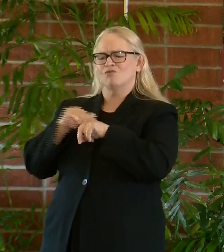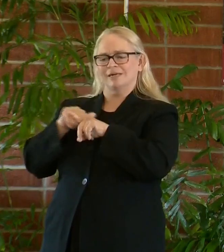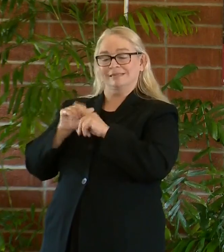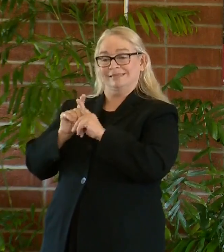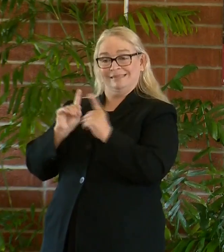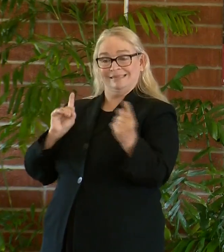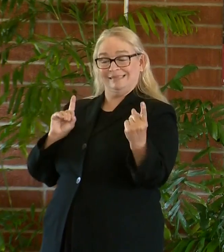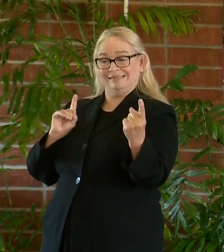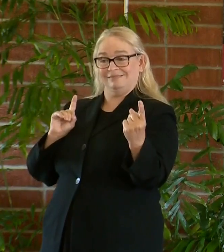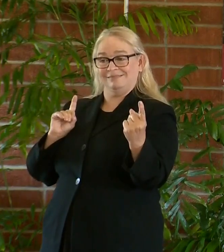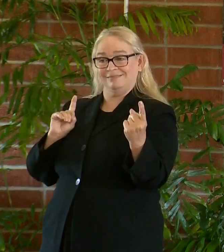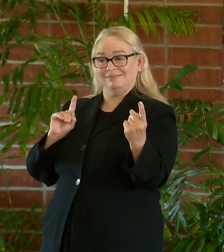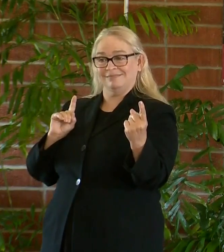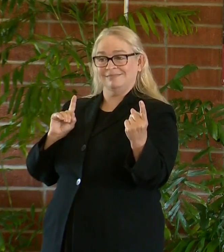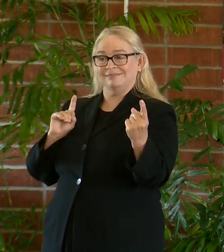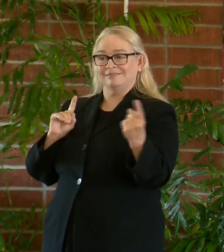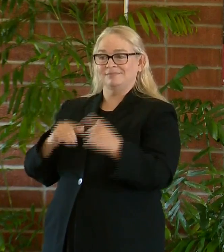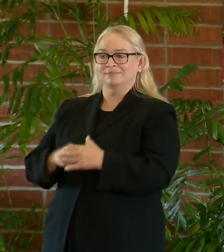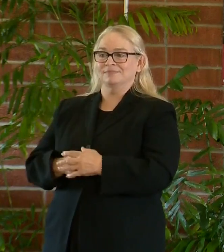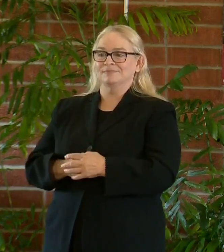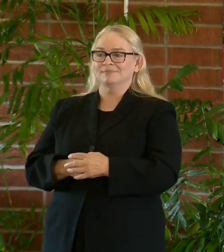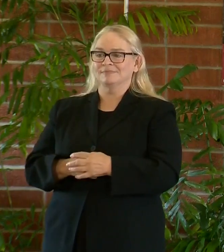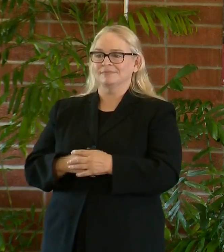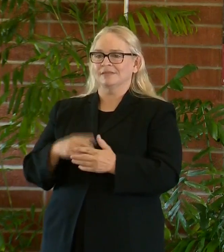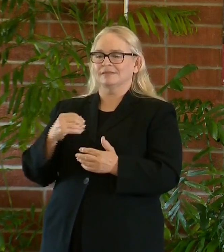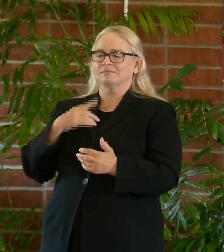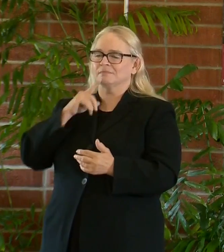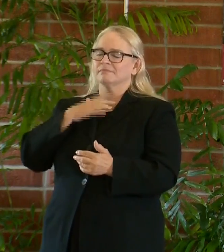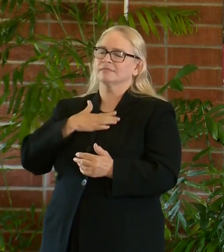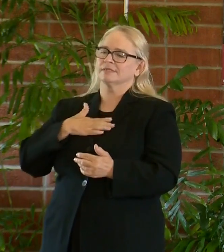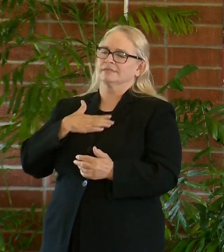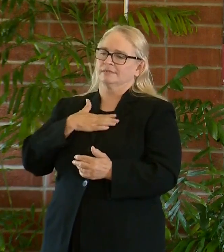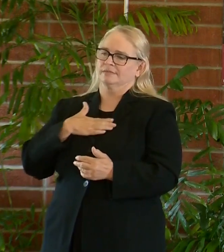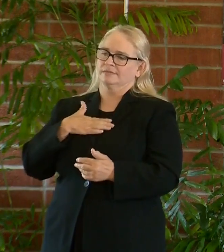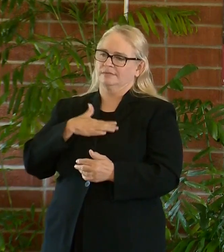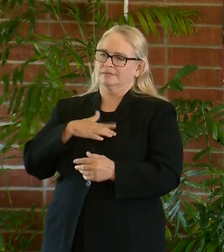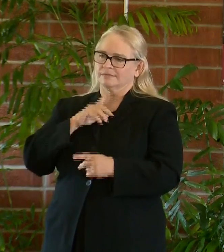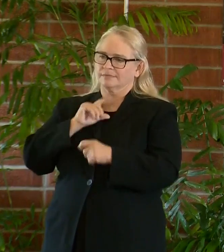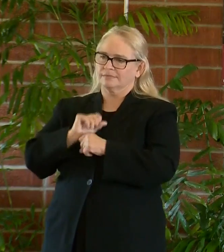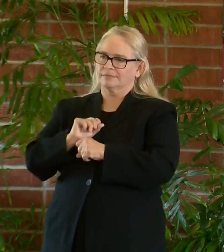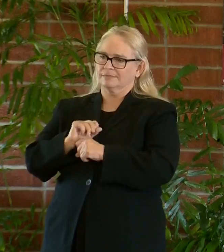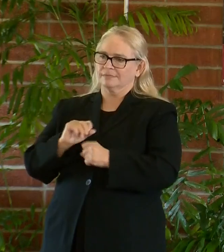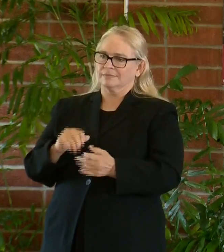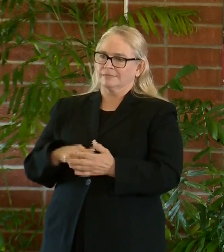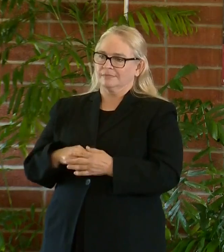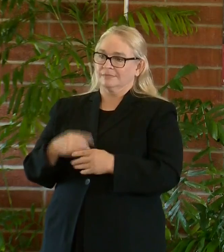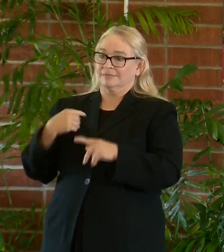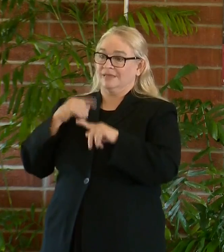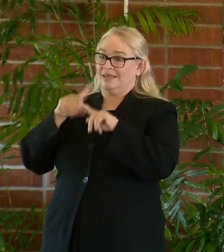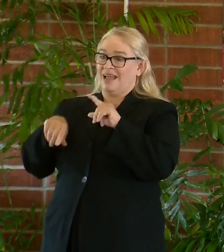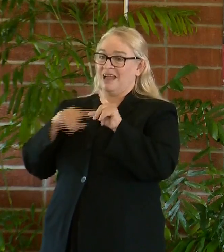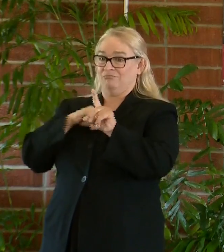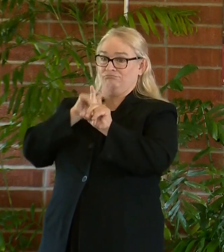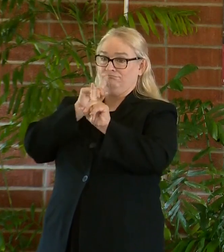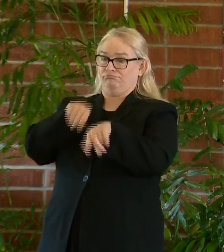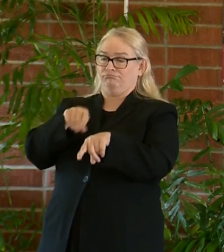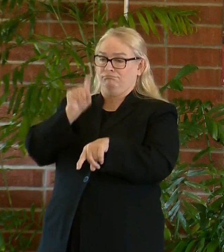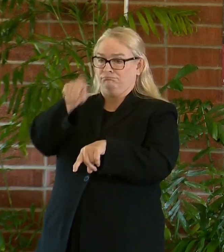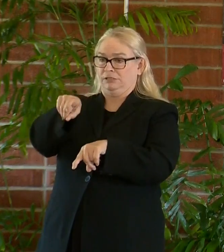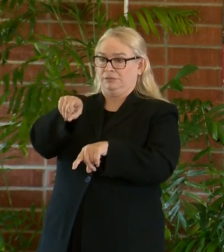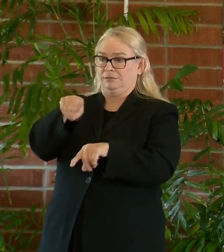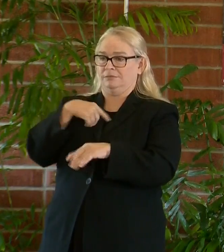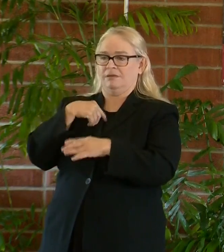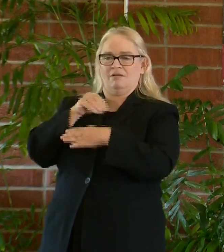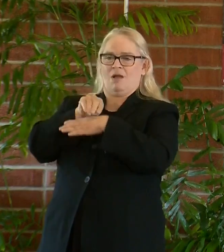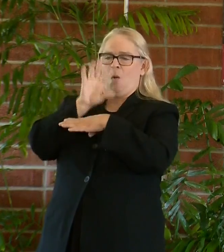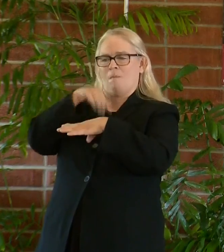the physical distancing. And please, in closing, again, I can't mandate anything. I can only help influence.